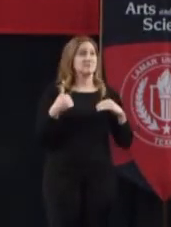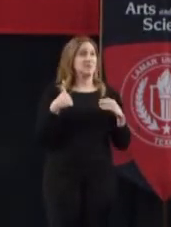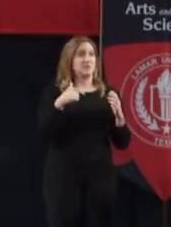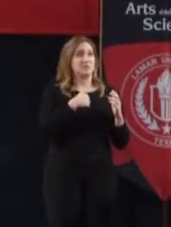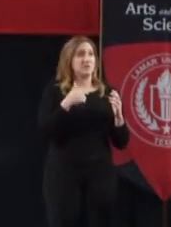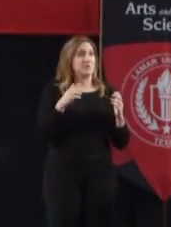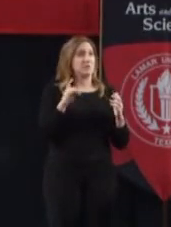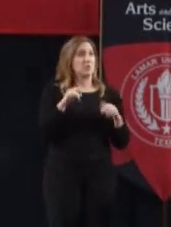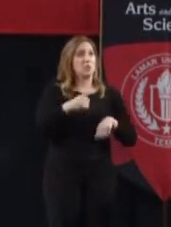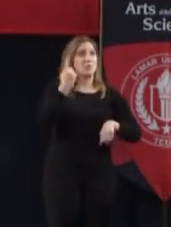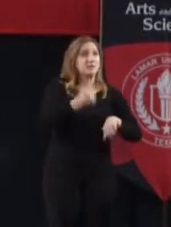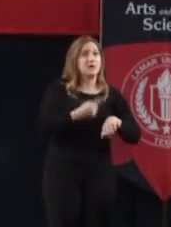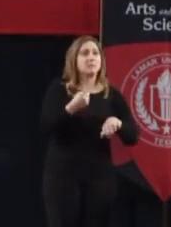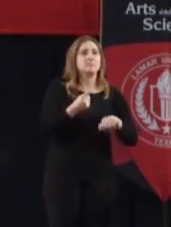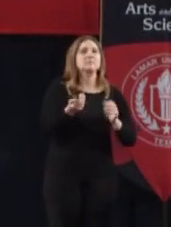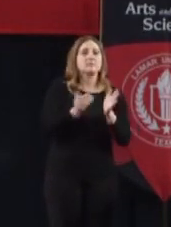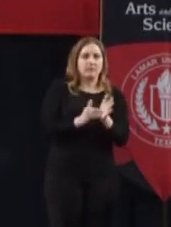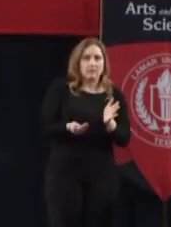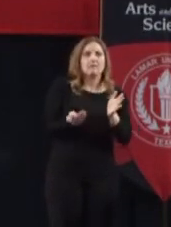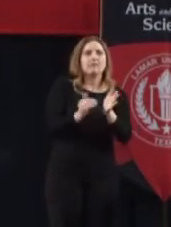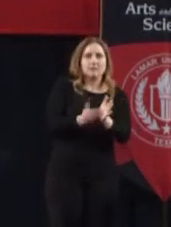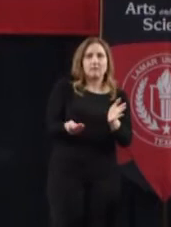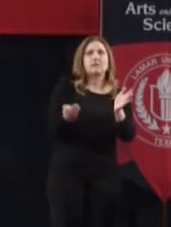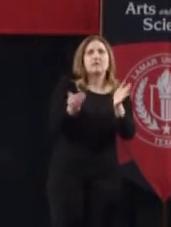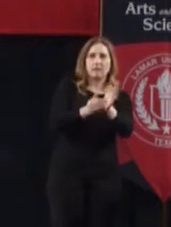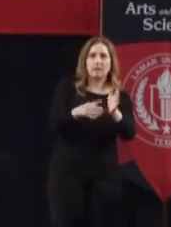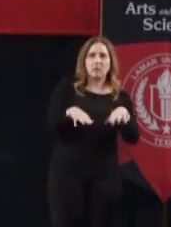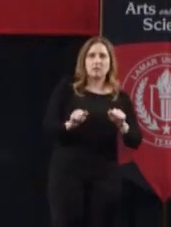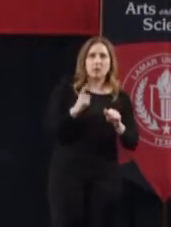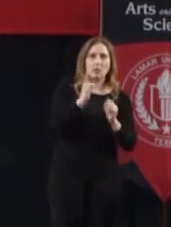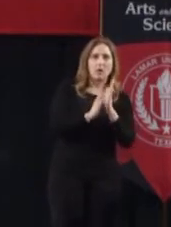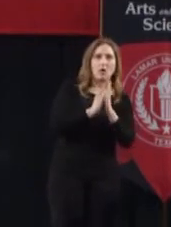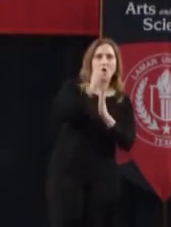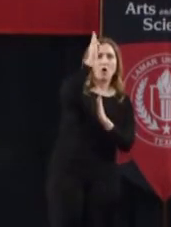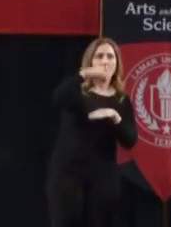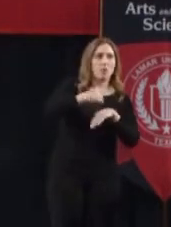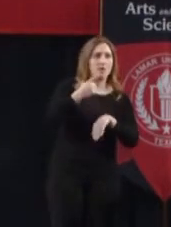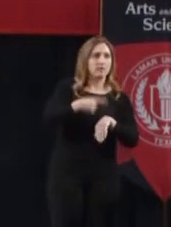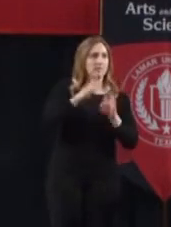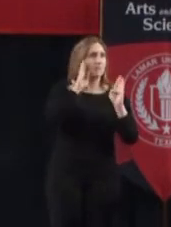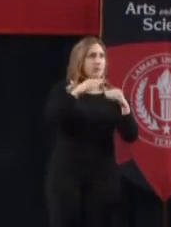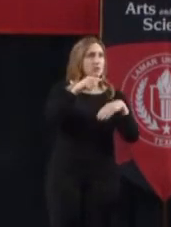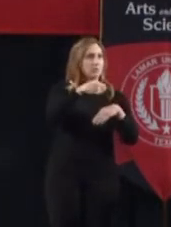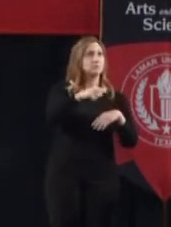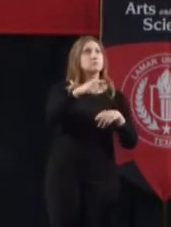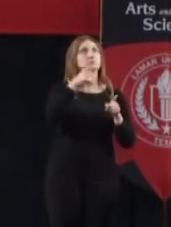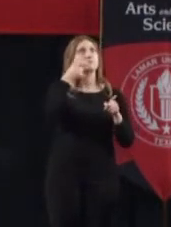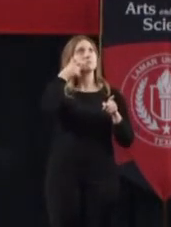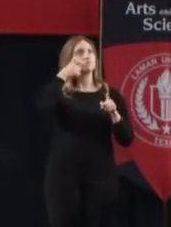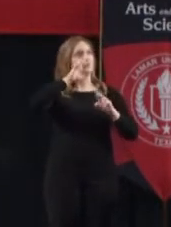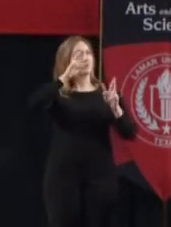Again and again and again, one launch at a time. Go. Roger, go for launch.